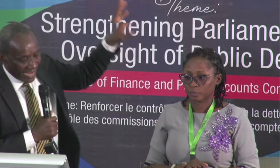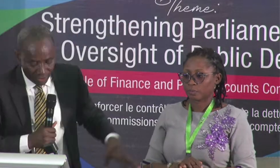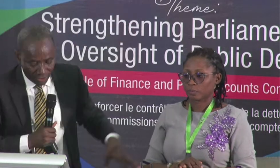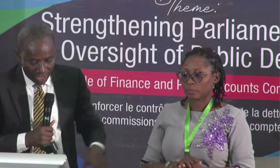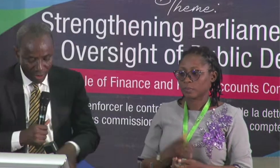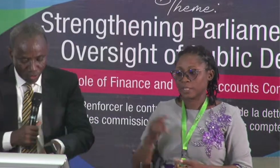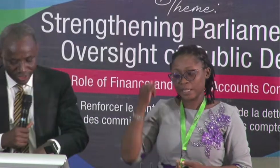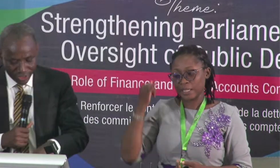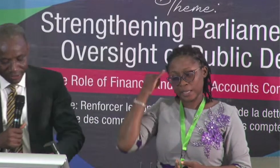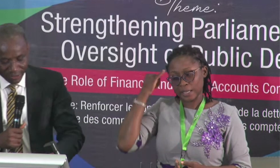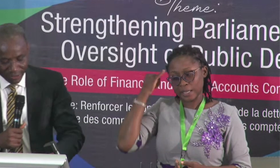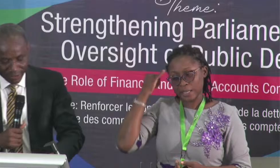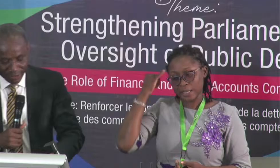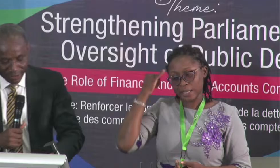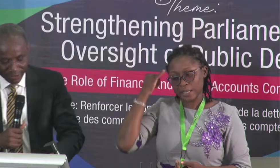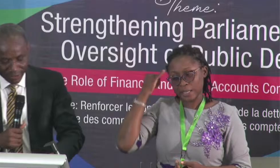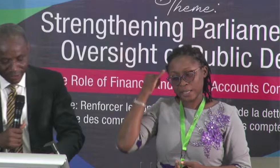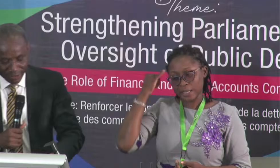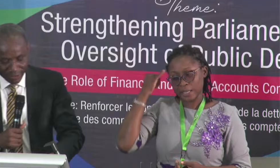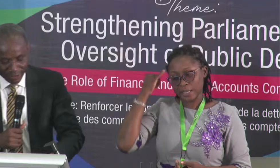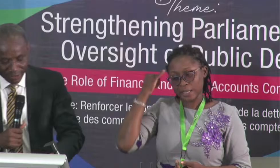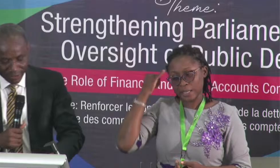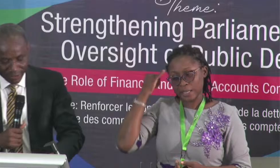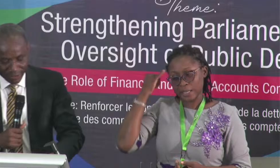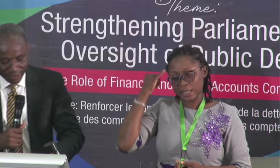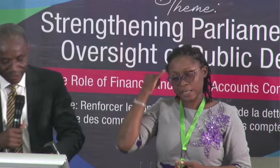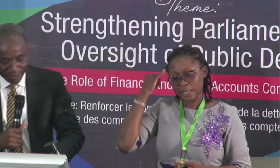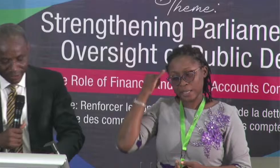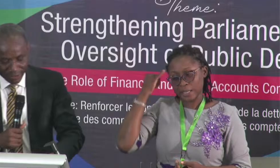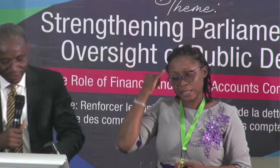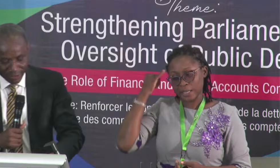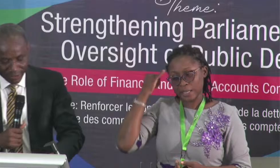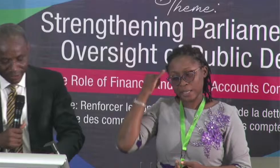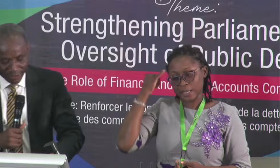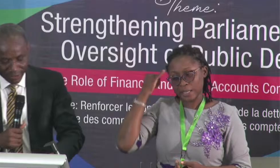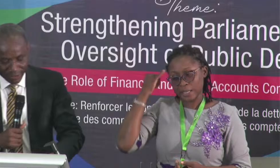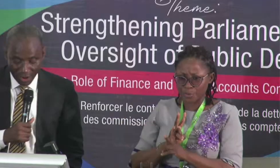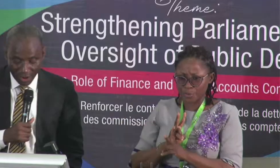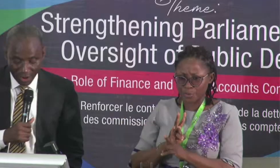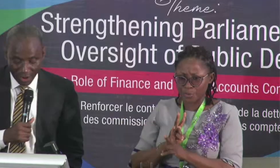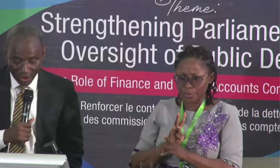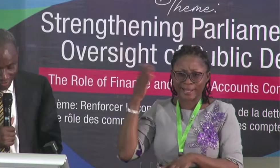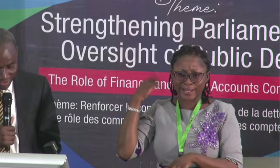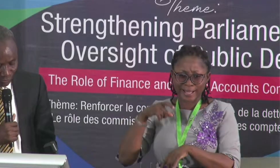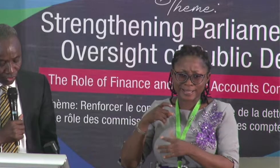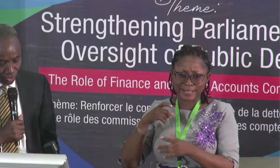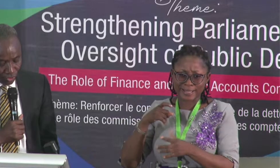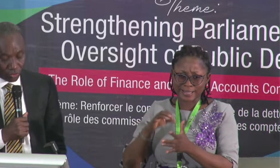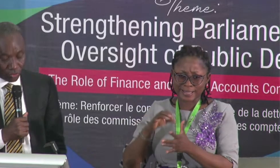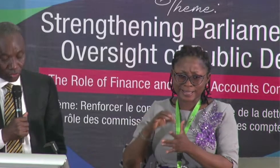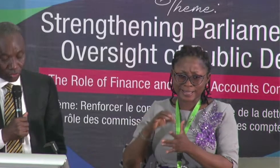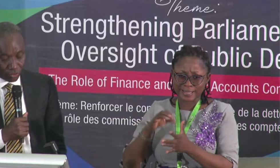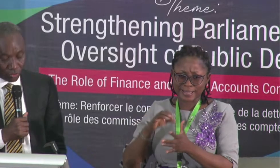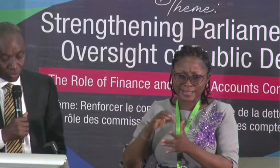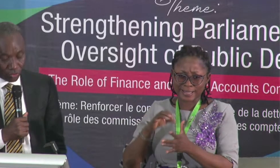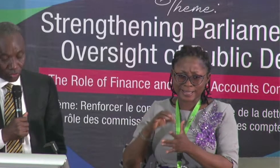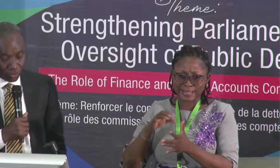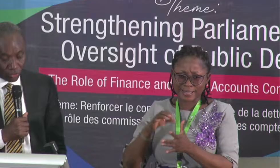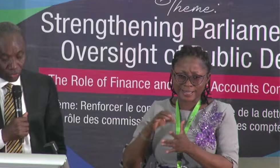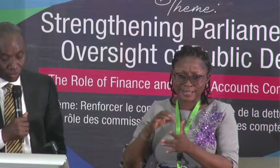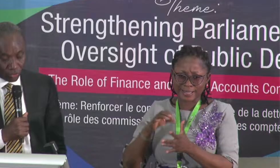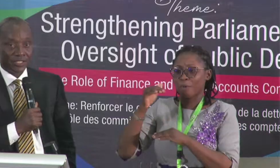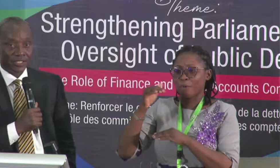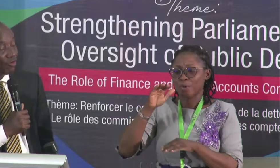idea here, we didn't put Tinubu because the government is still borrowing, but at the last count, this government has borrowed more than all these